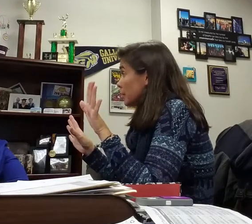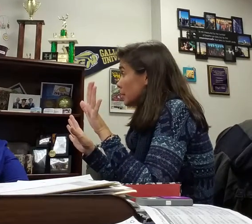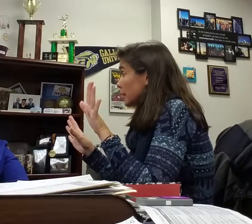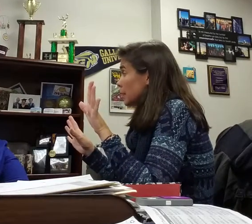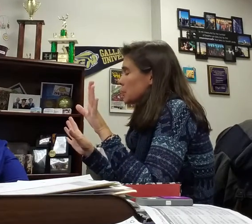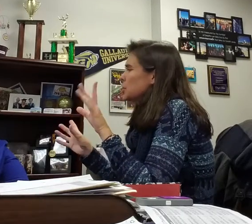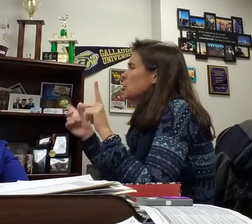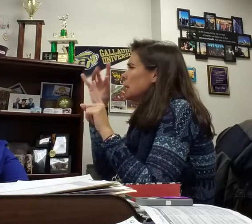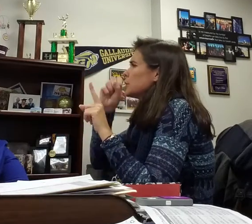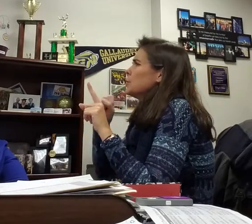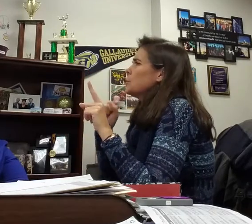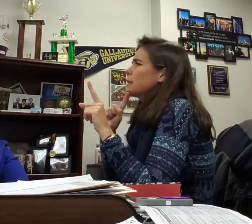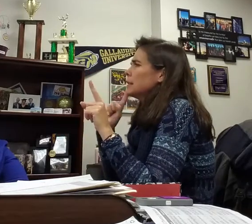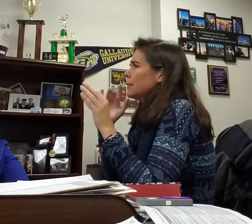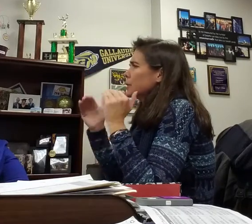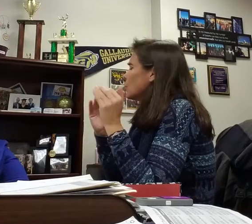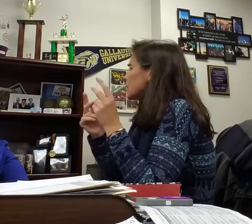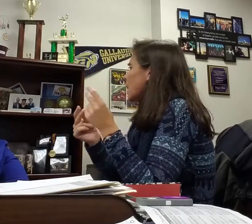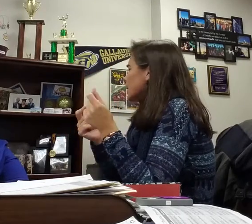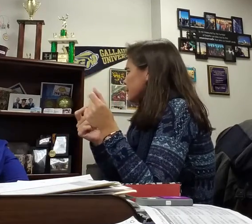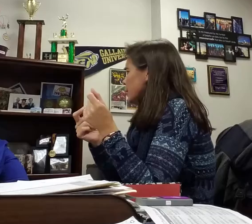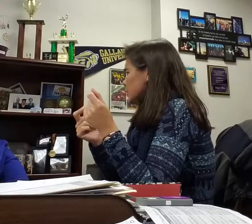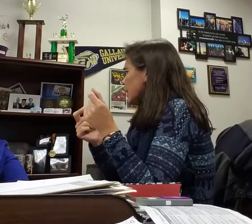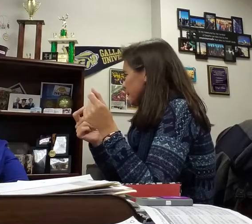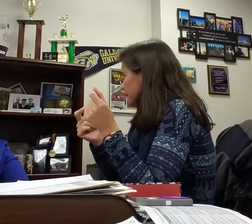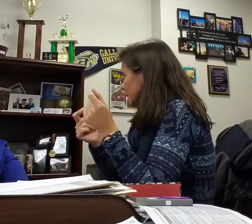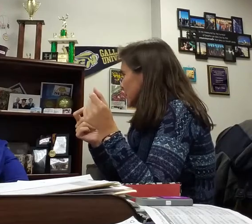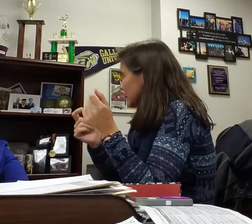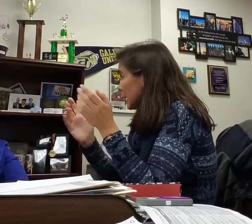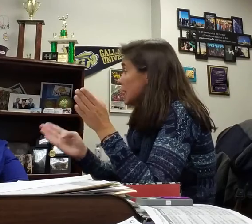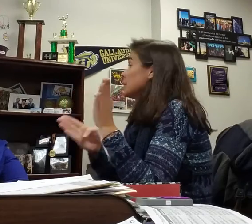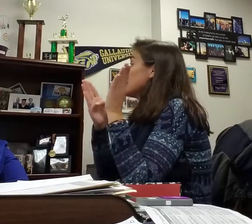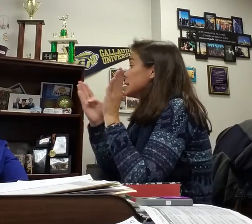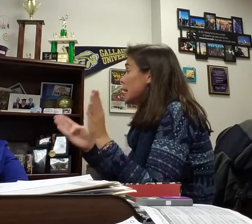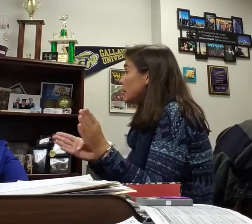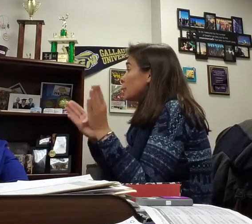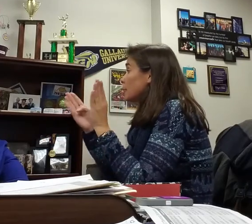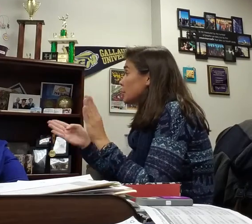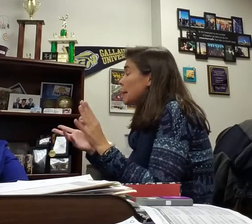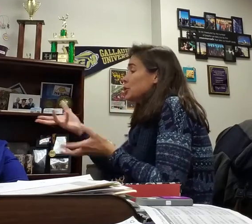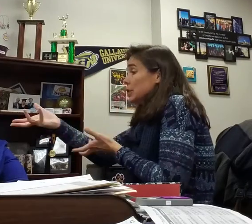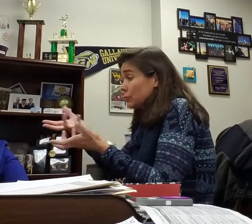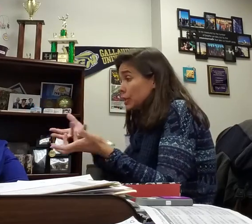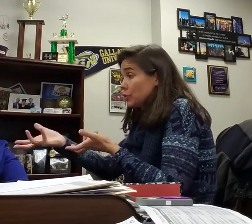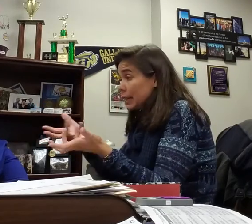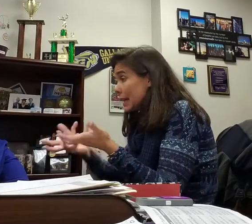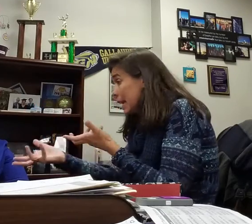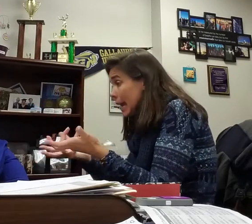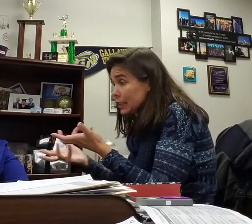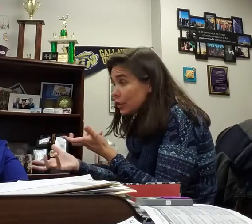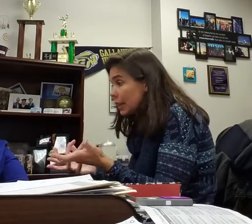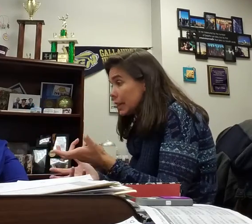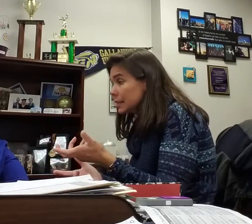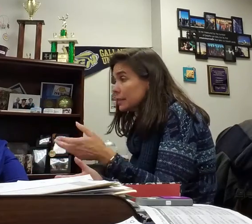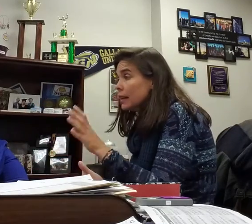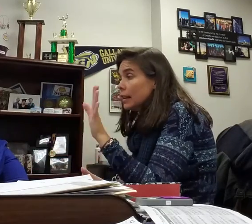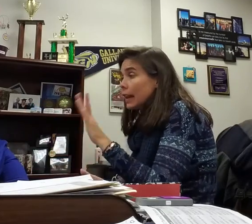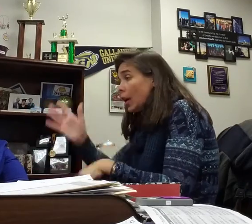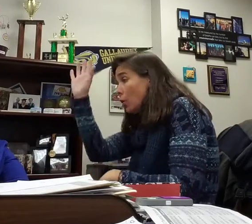little kiddos? Because you can assume that the deaf adults got it the first time. You know what I mean? So then second or third time, and she's really trying to engage the kids, like,